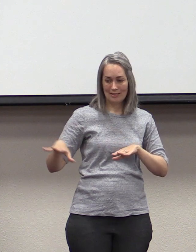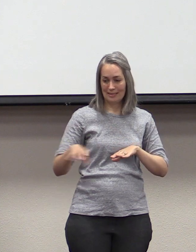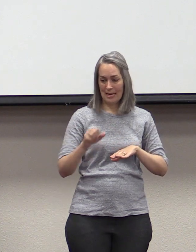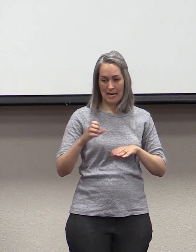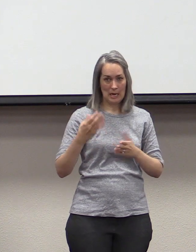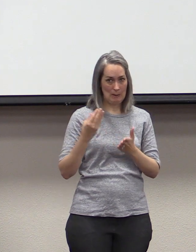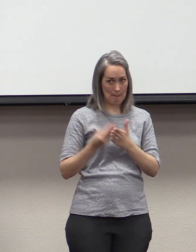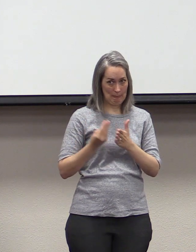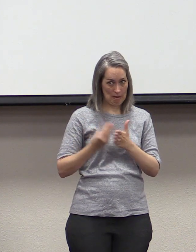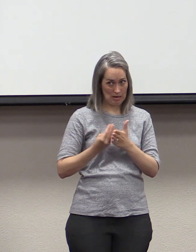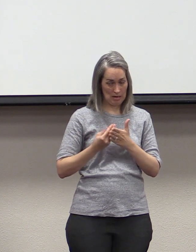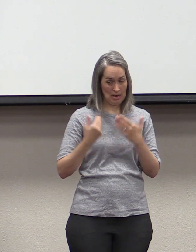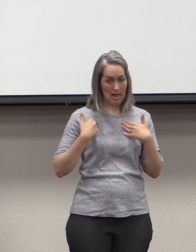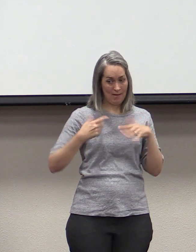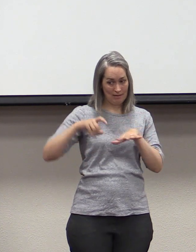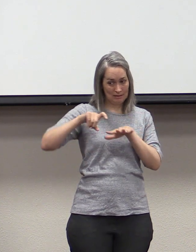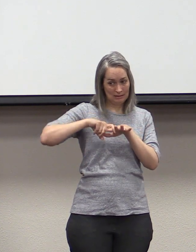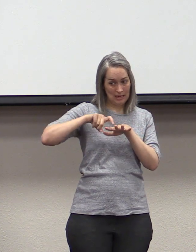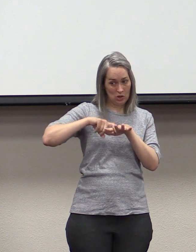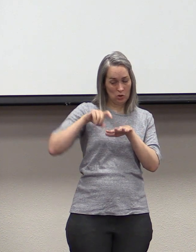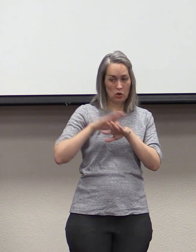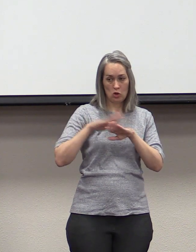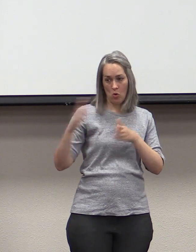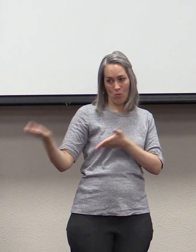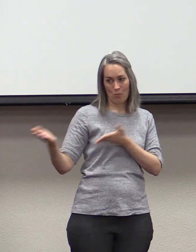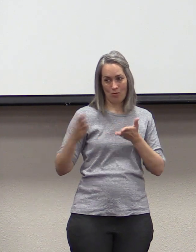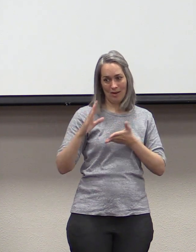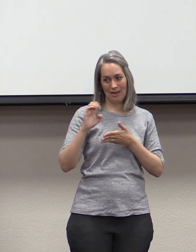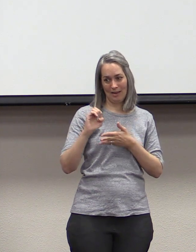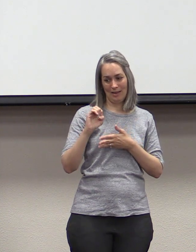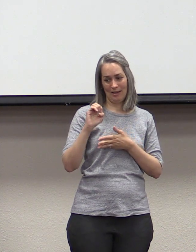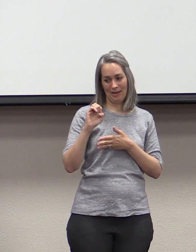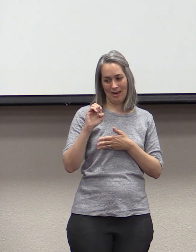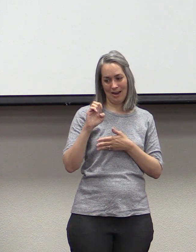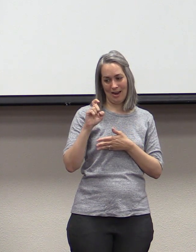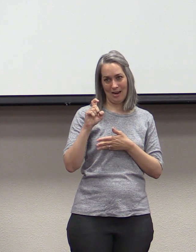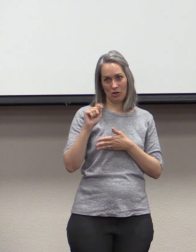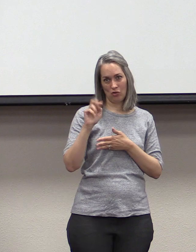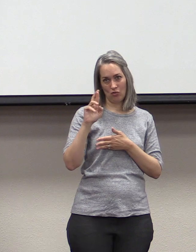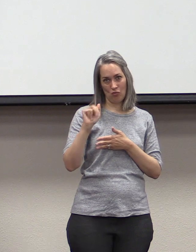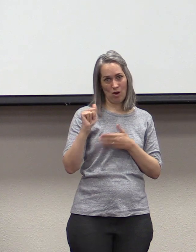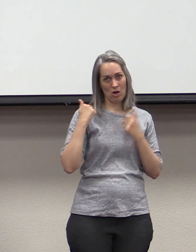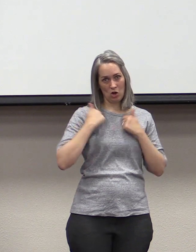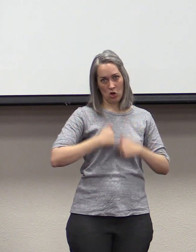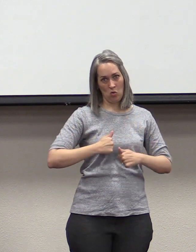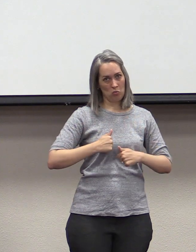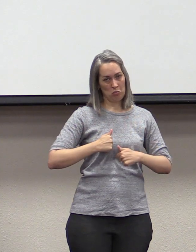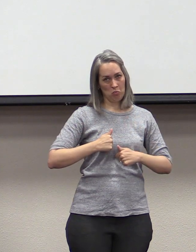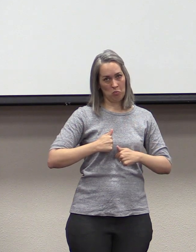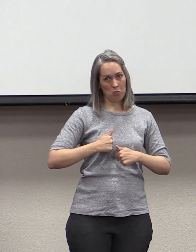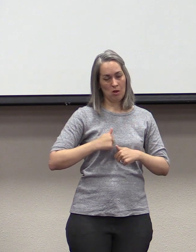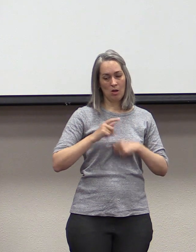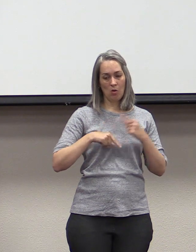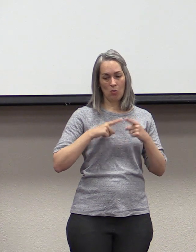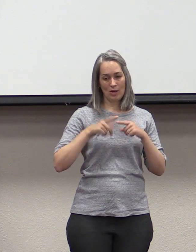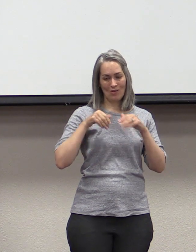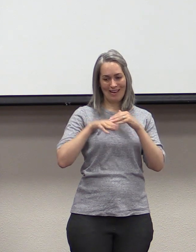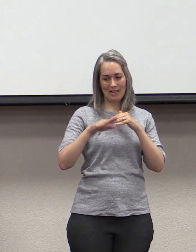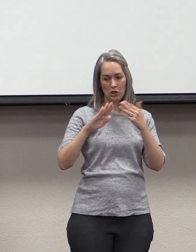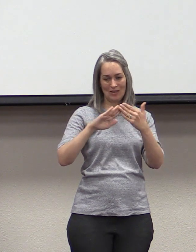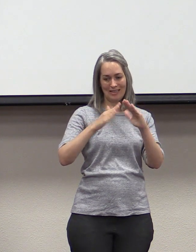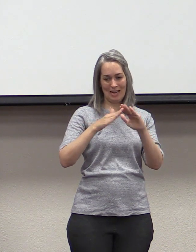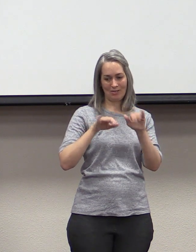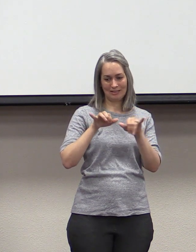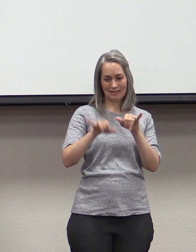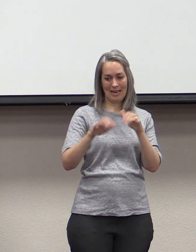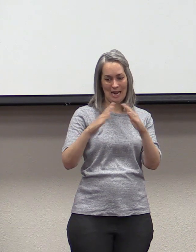Wear sandals, but not an extra tunic. Whenever you enter a house, stay there until you leave that town. And if any